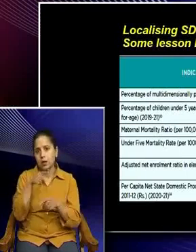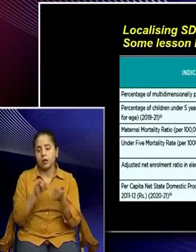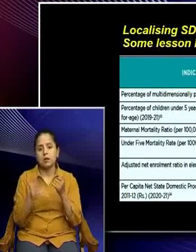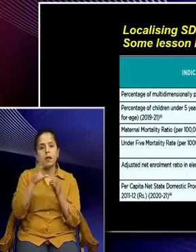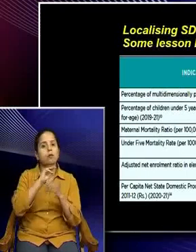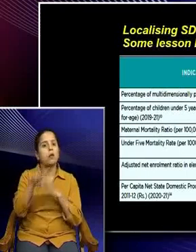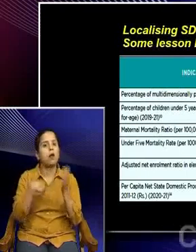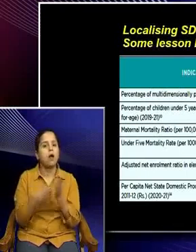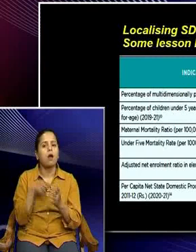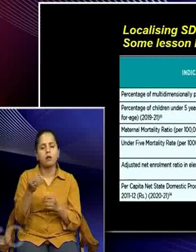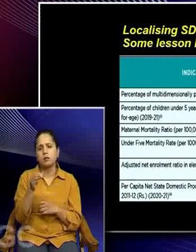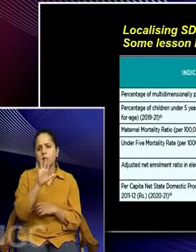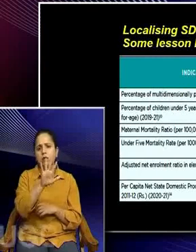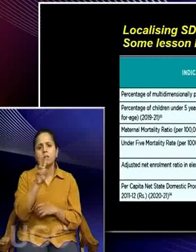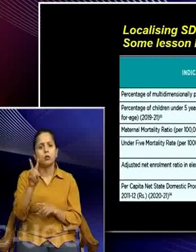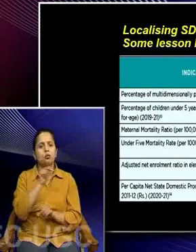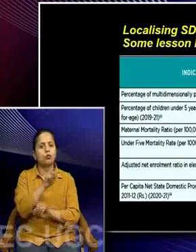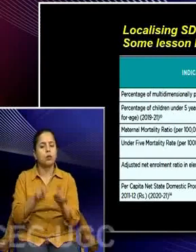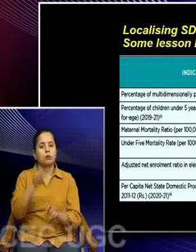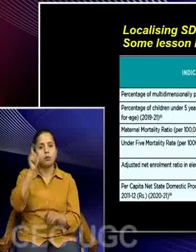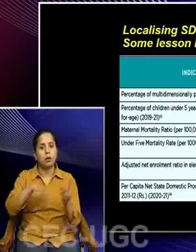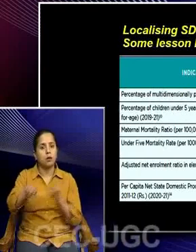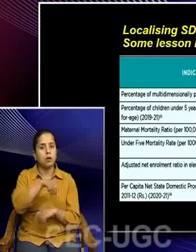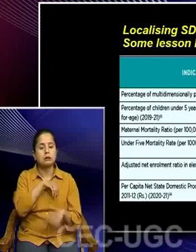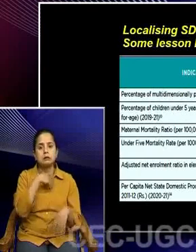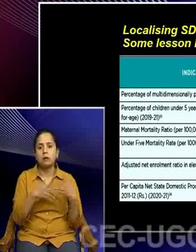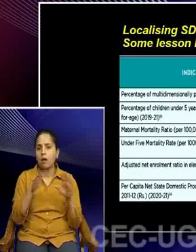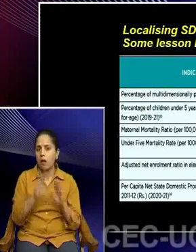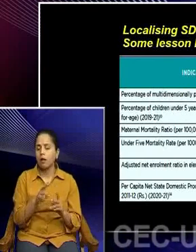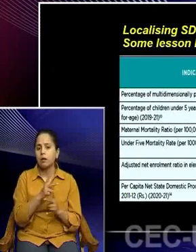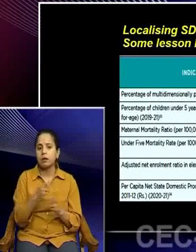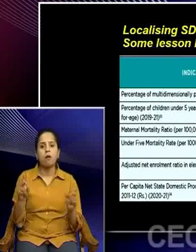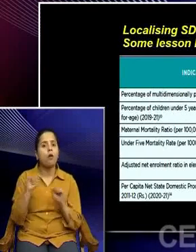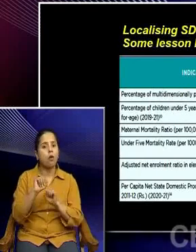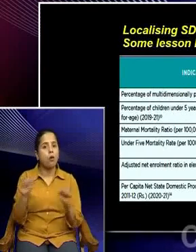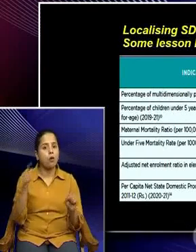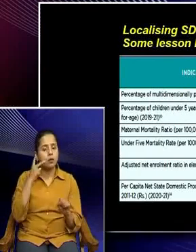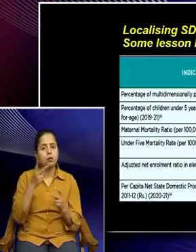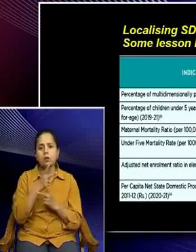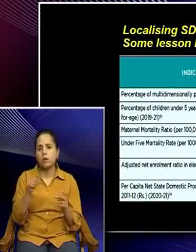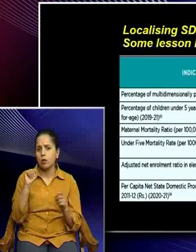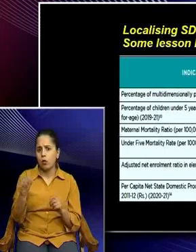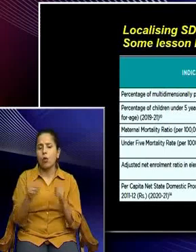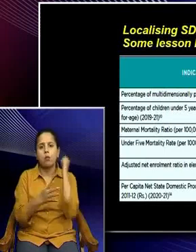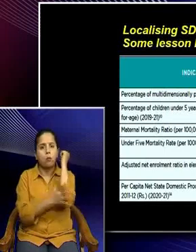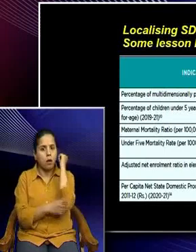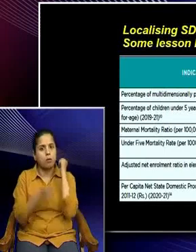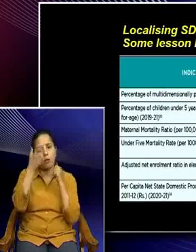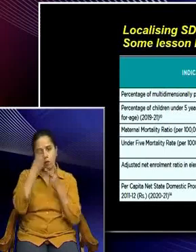Bihar, almost 52% of people are suffering from different forms of multidimensional poverty,